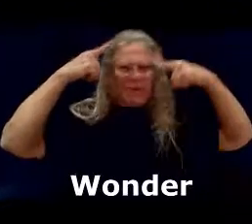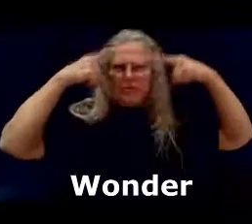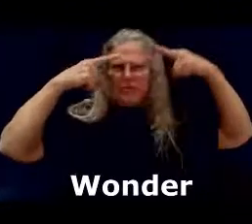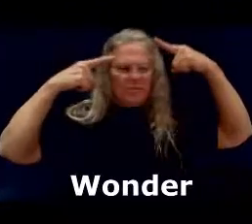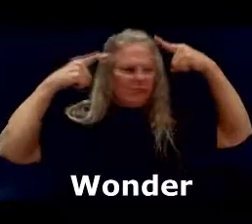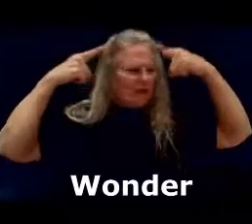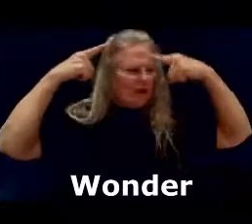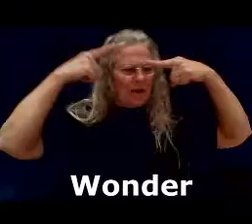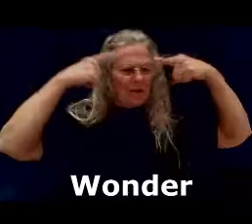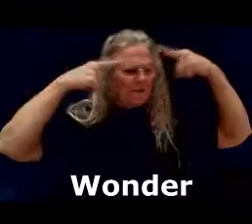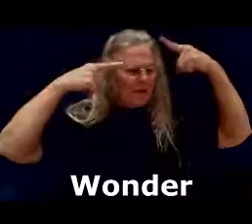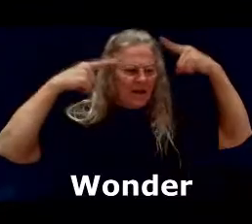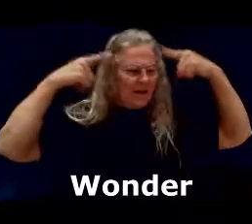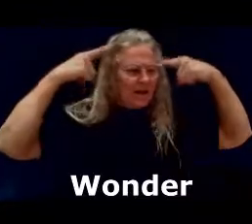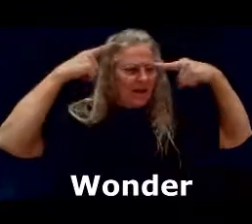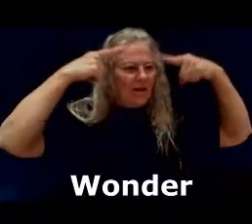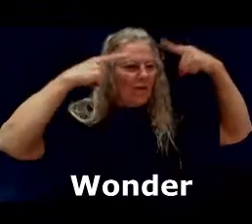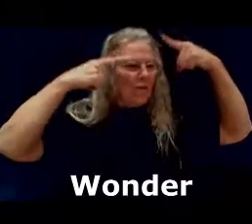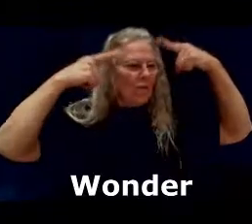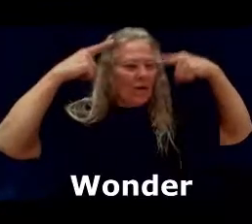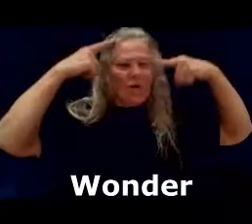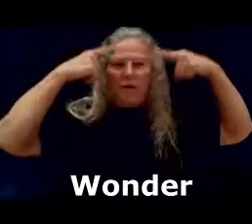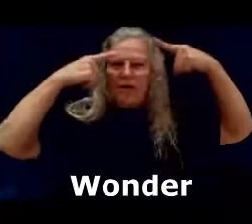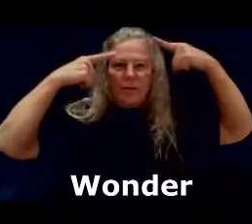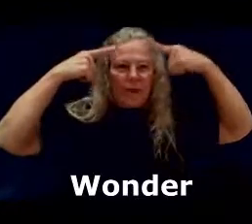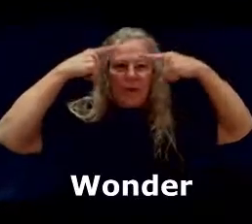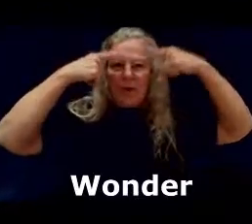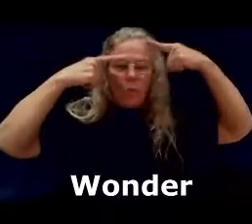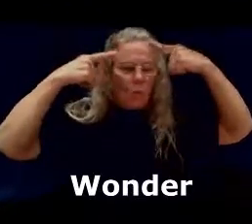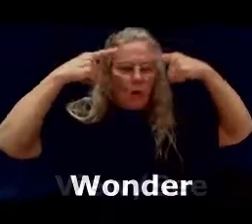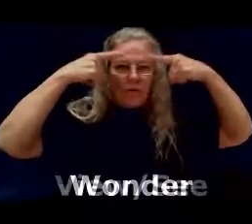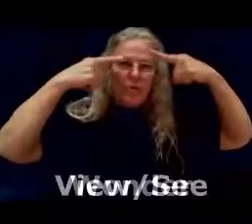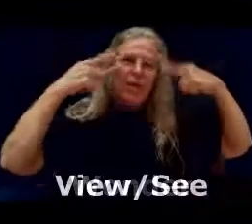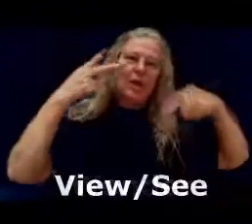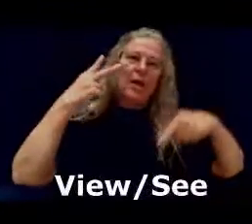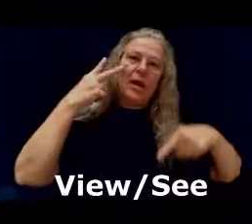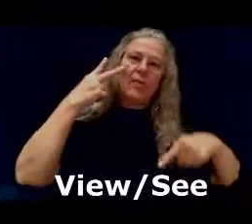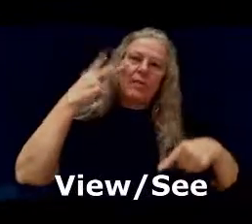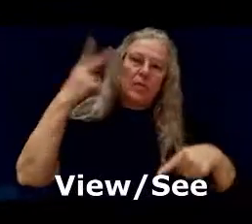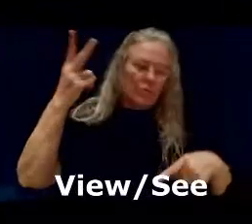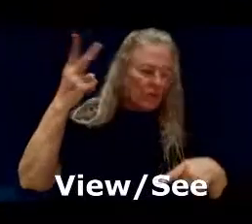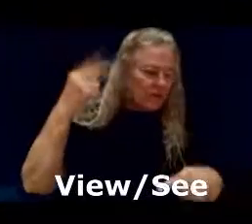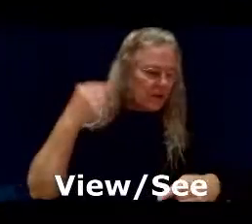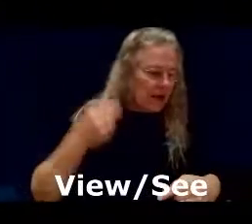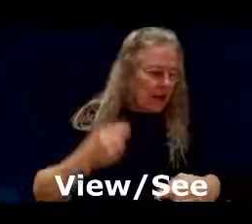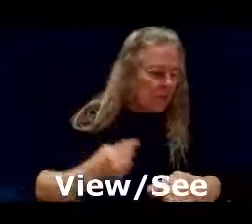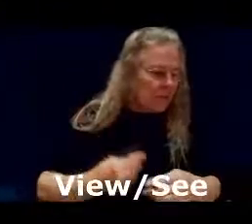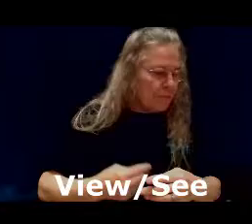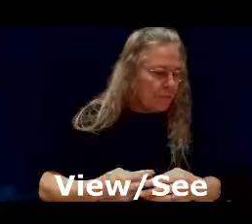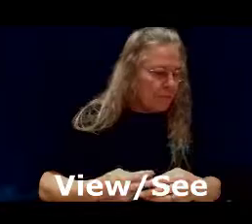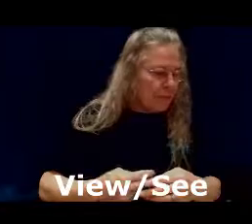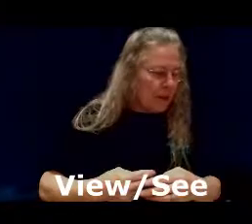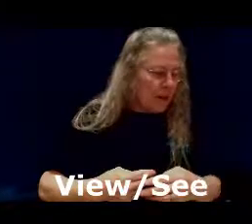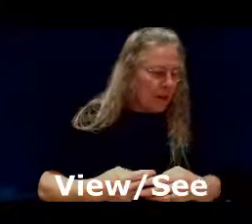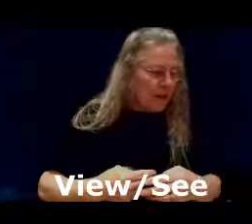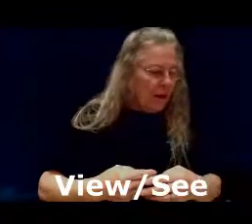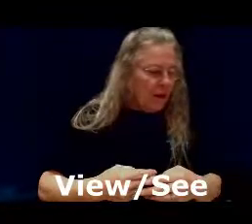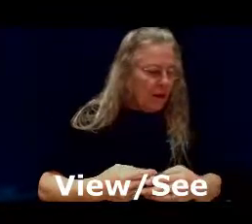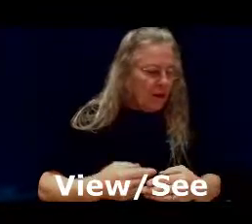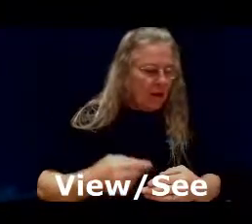You're like, huh? What are you talking about? Wandering, view, or see. And then